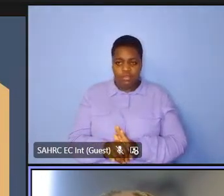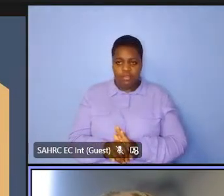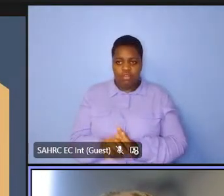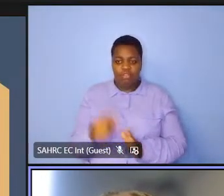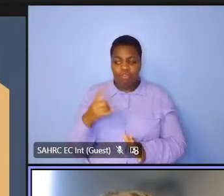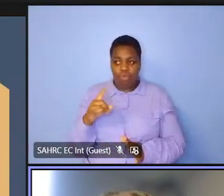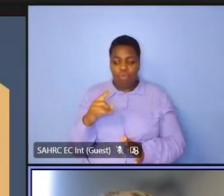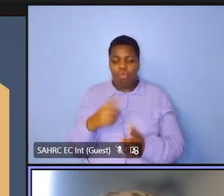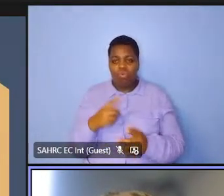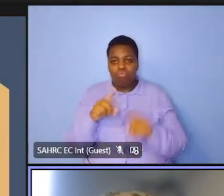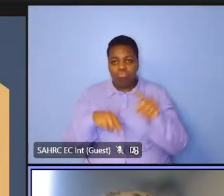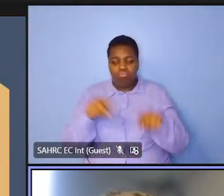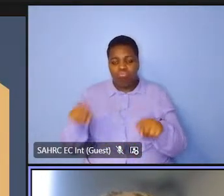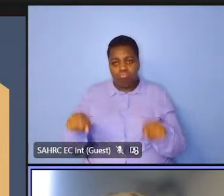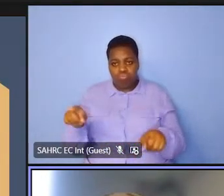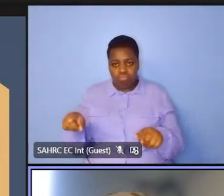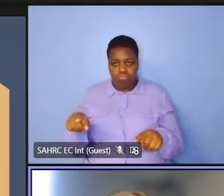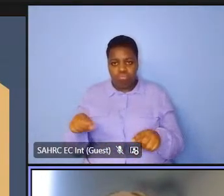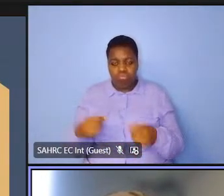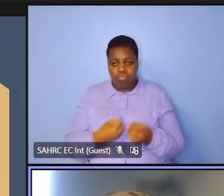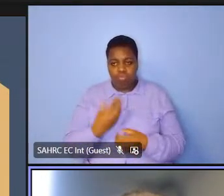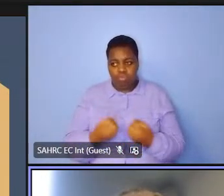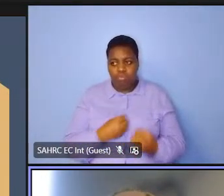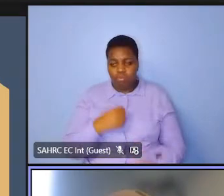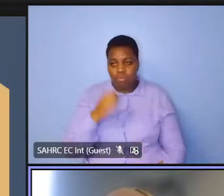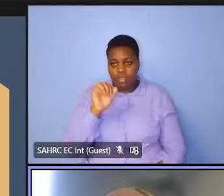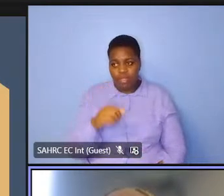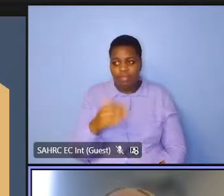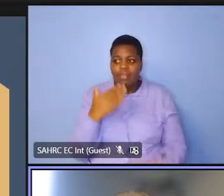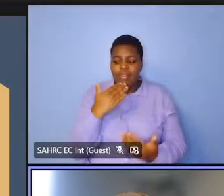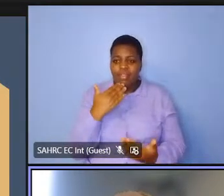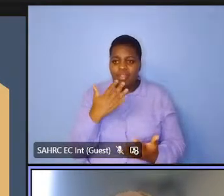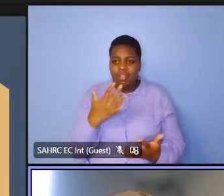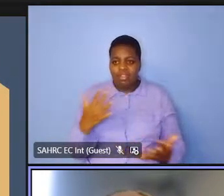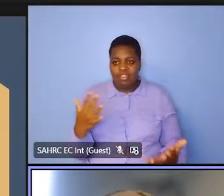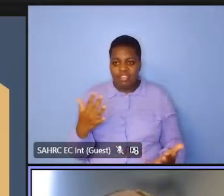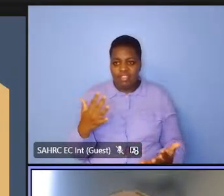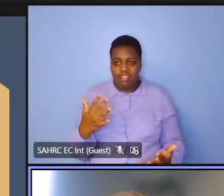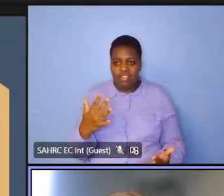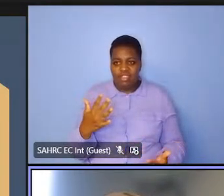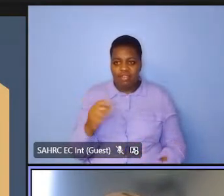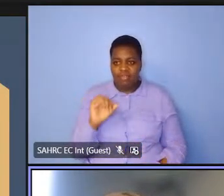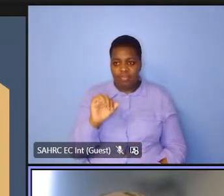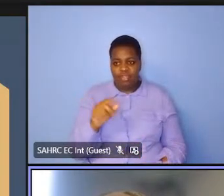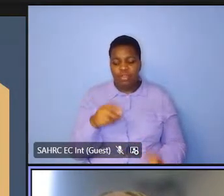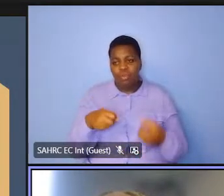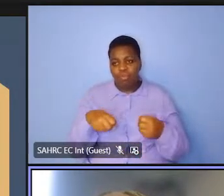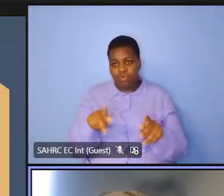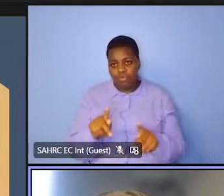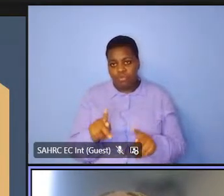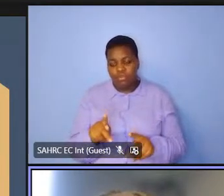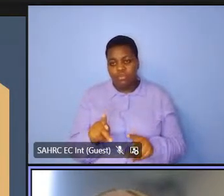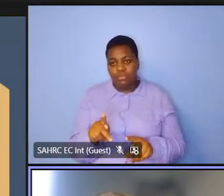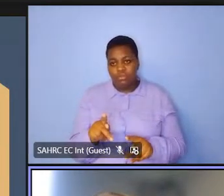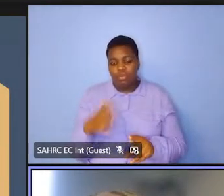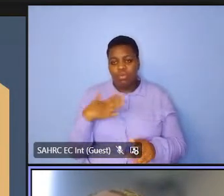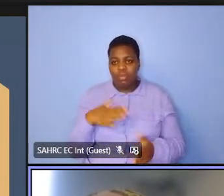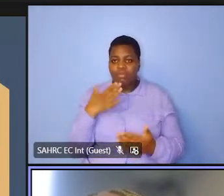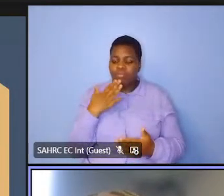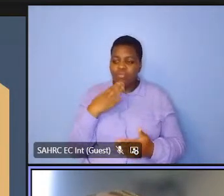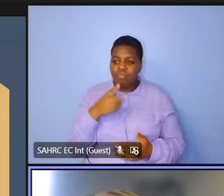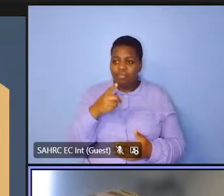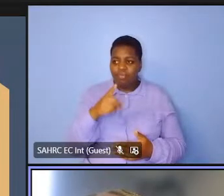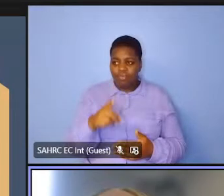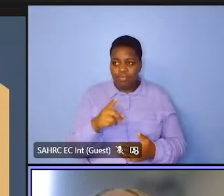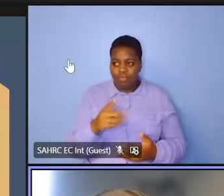expressions. Um, yeah, so thank you very much for this opportunity. We'd like to thank the Commission